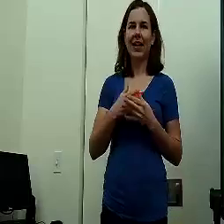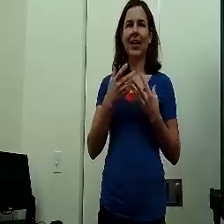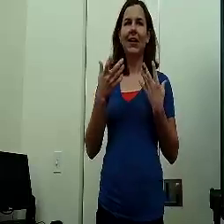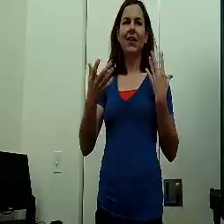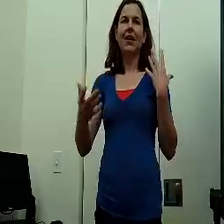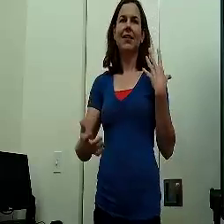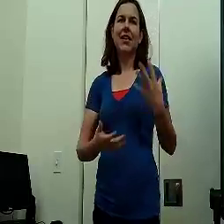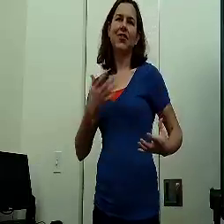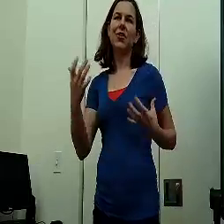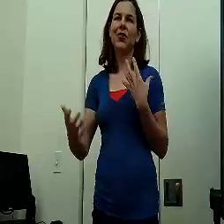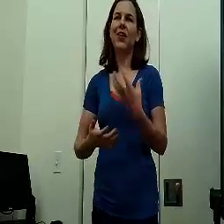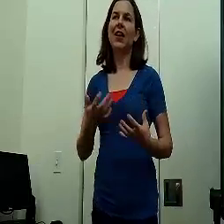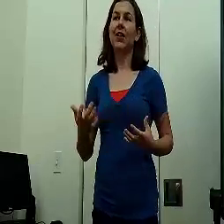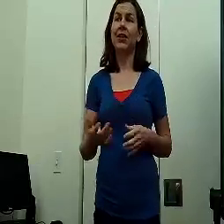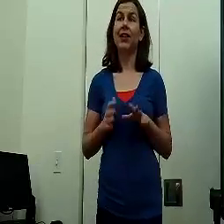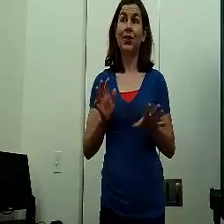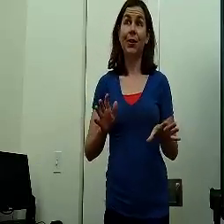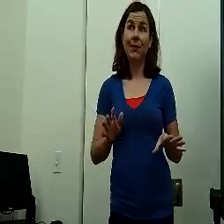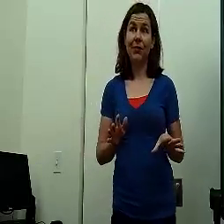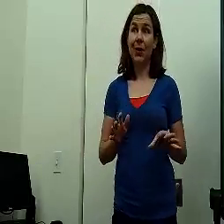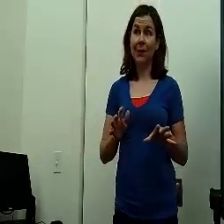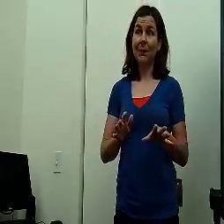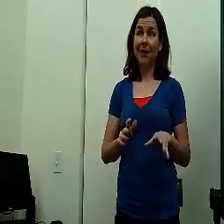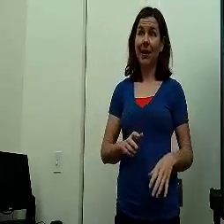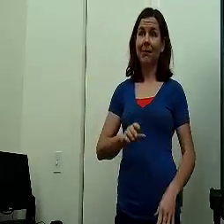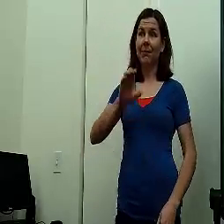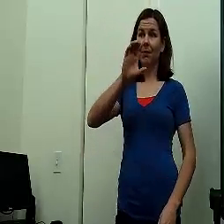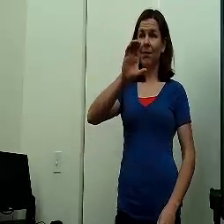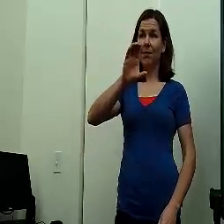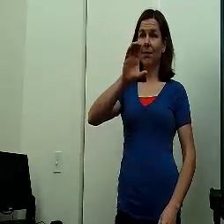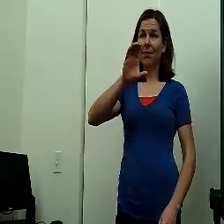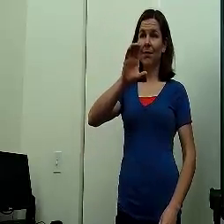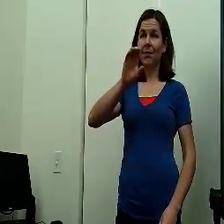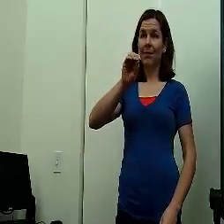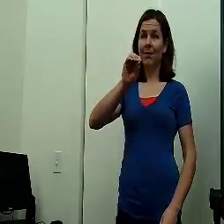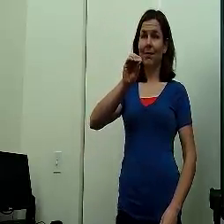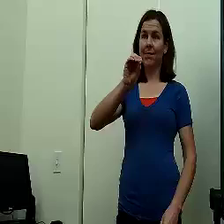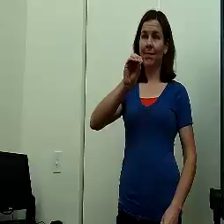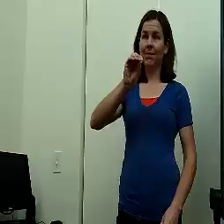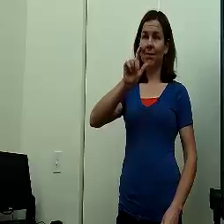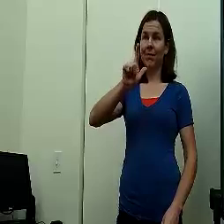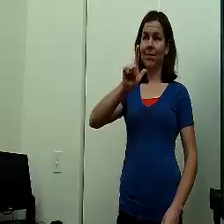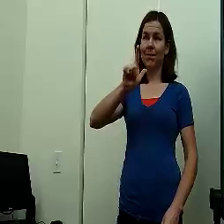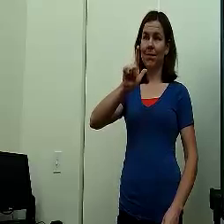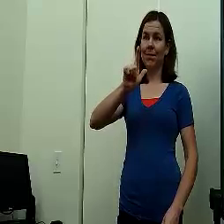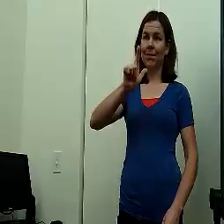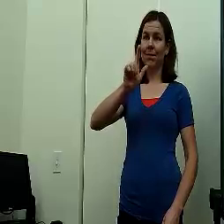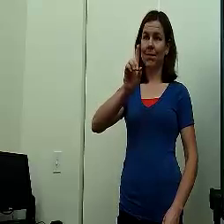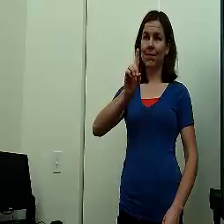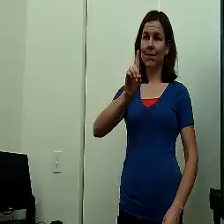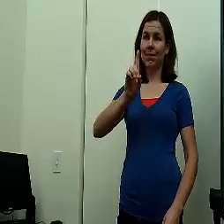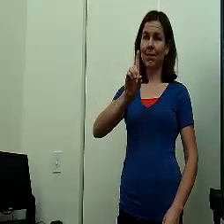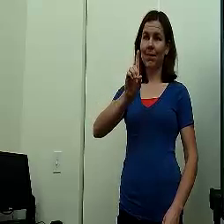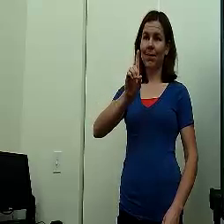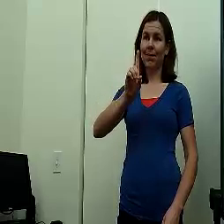a texture or feeling, or it's a descriptive word. Okay?